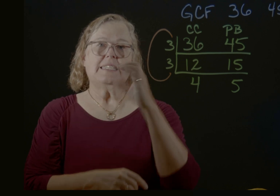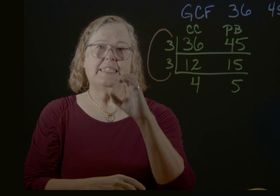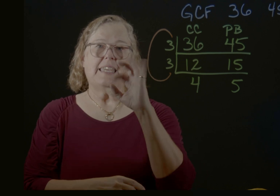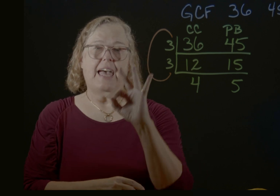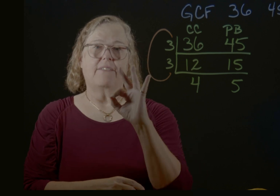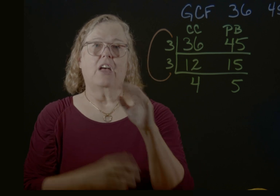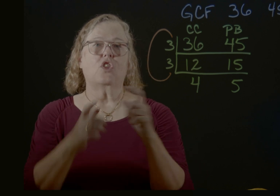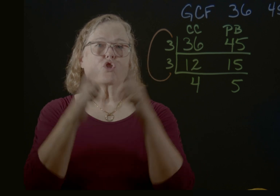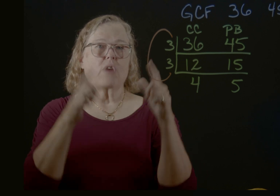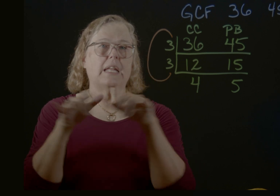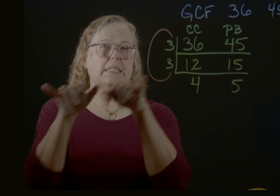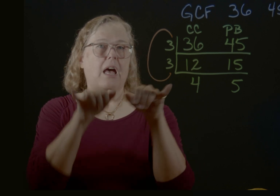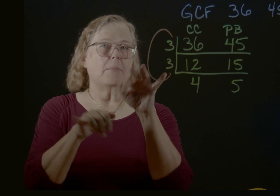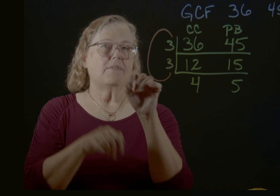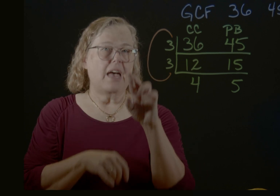So the GCF, the greatest common factor,